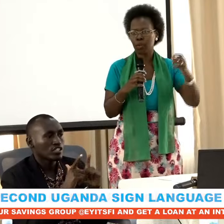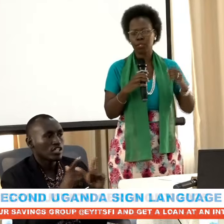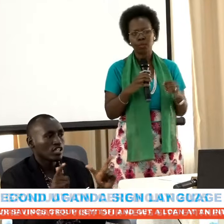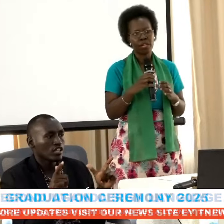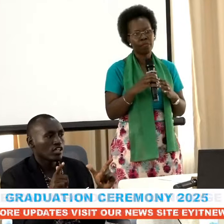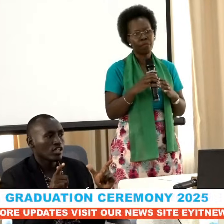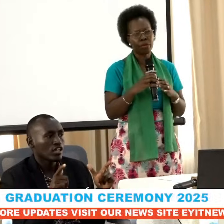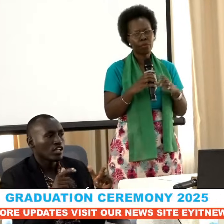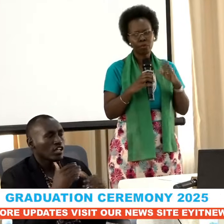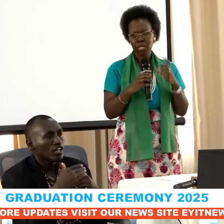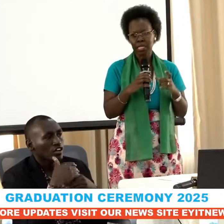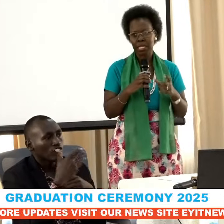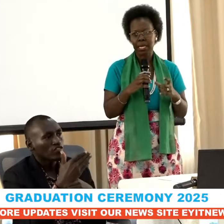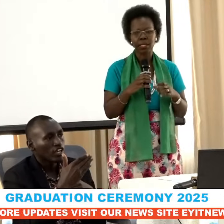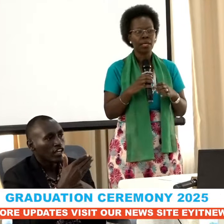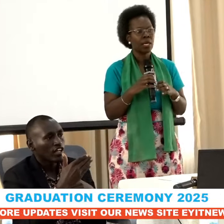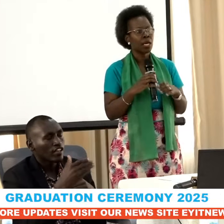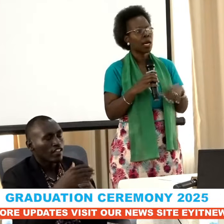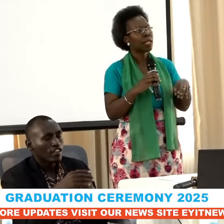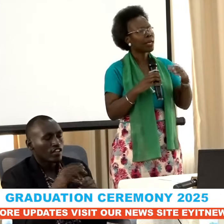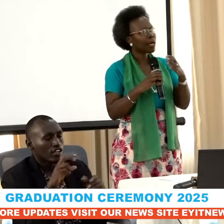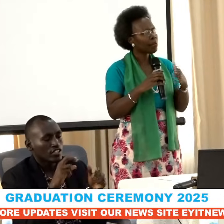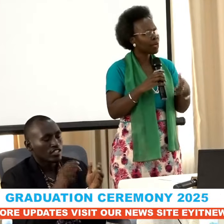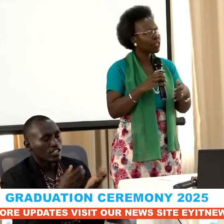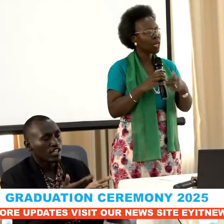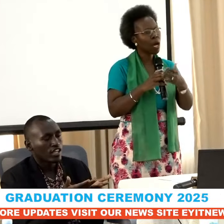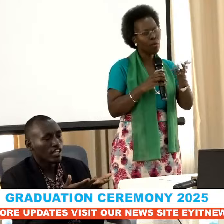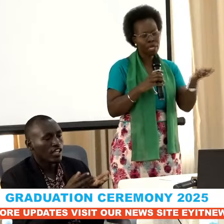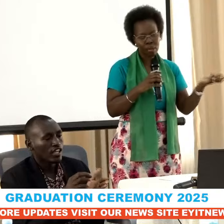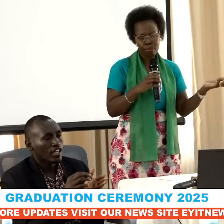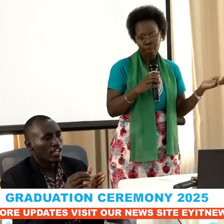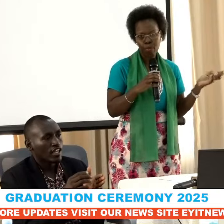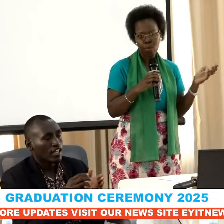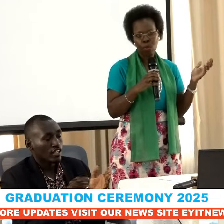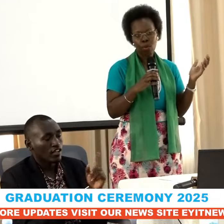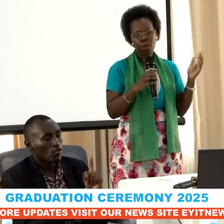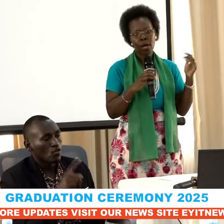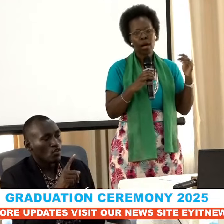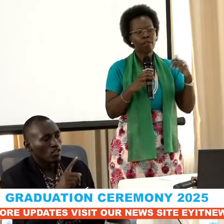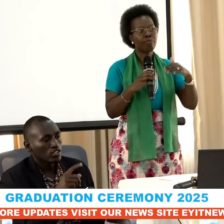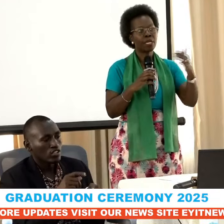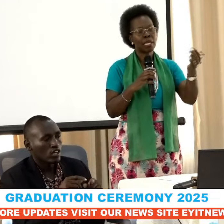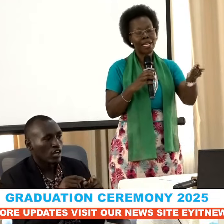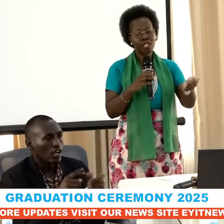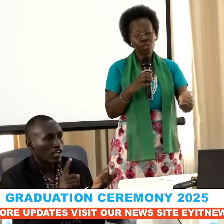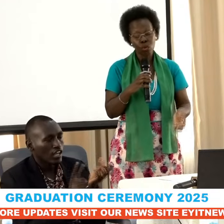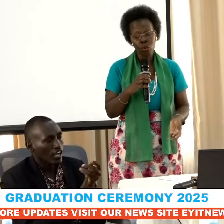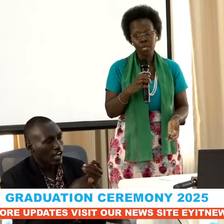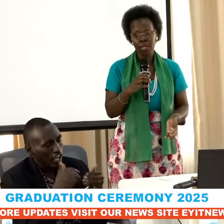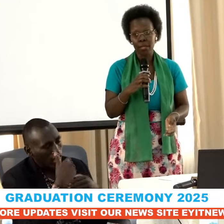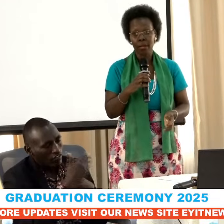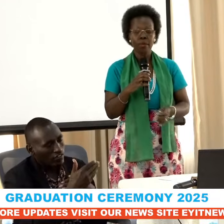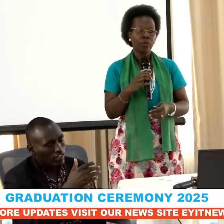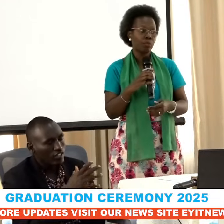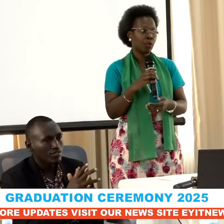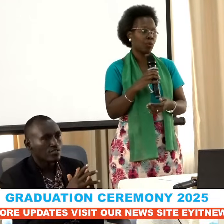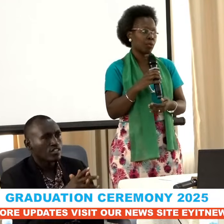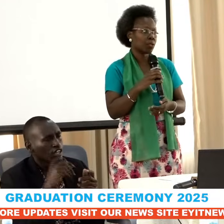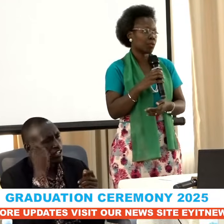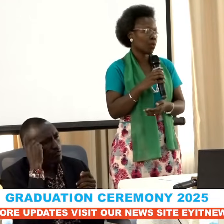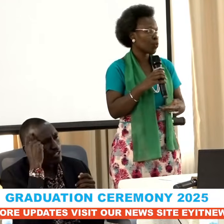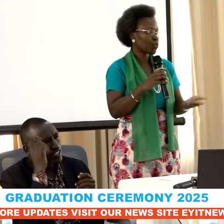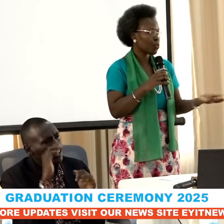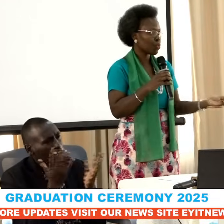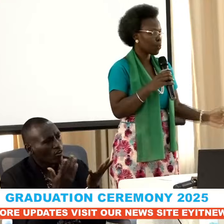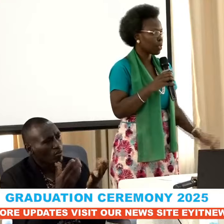impact was already felt from just that. And I can imagine how many people have been excluded